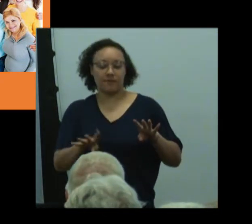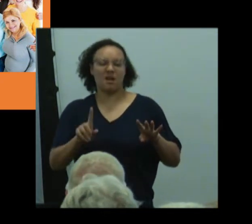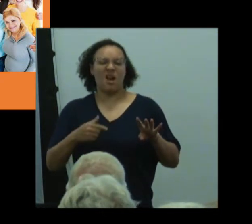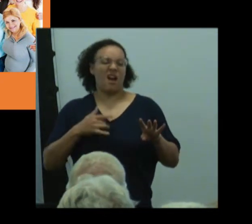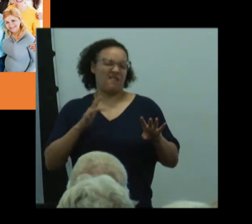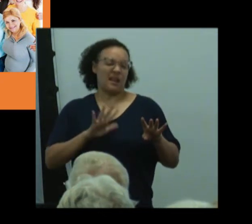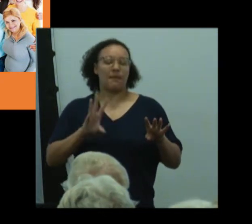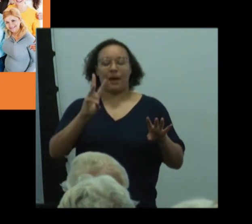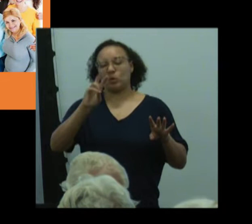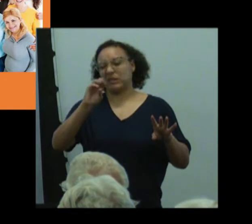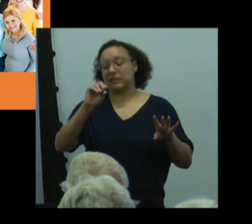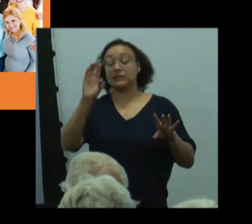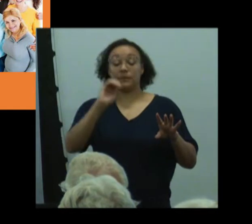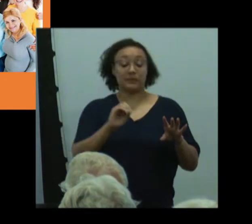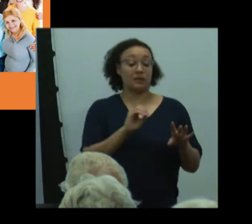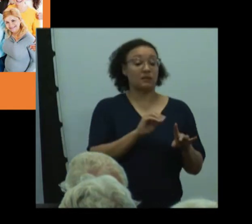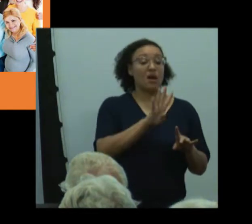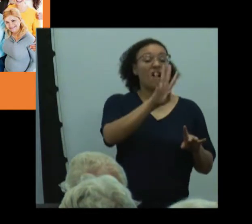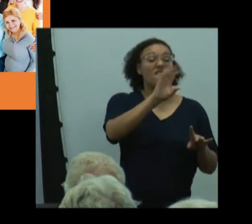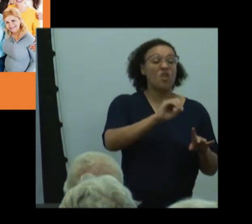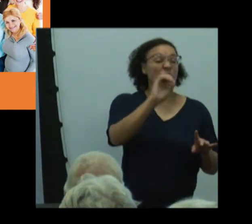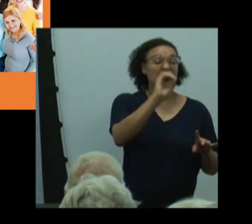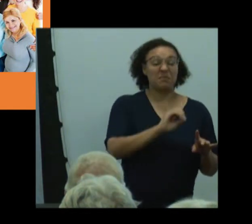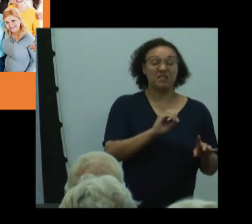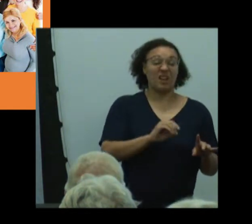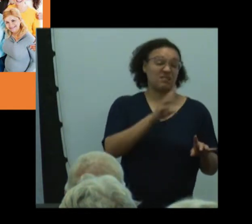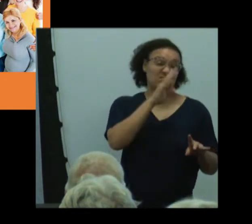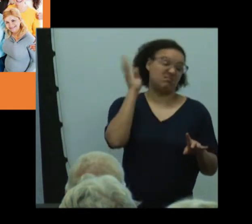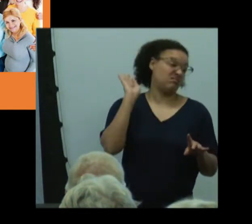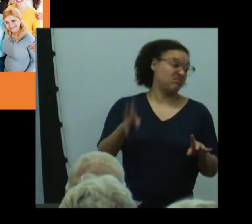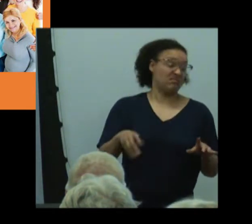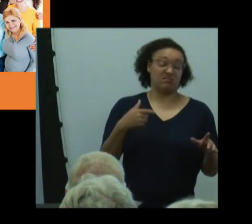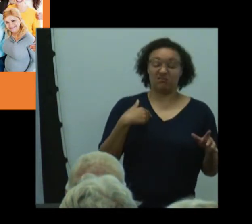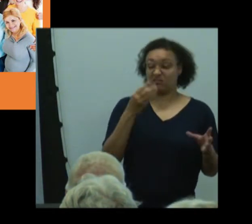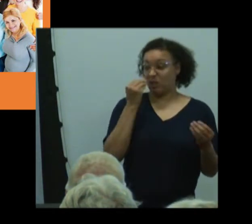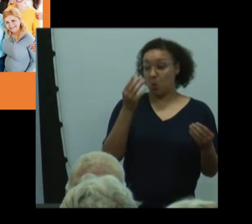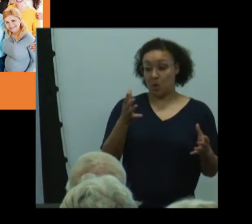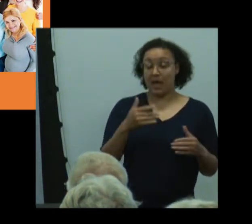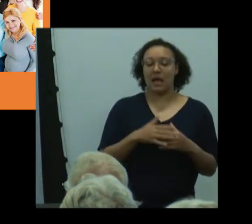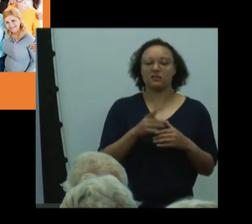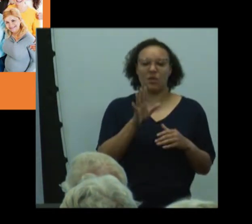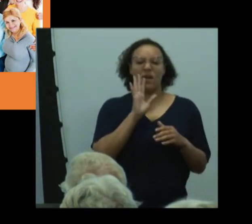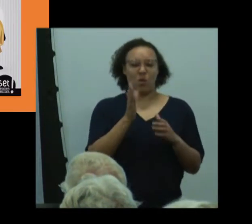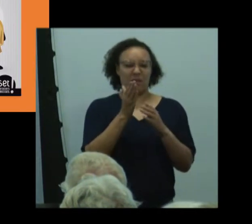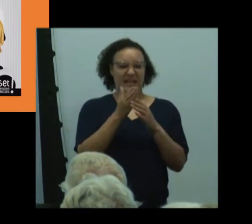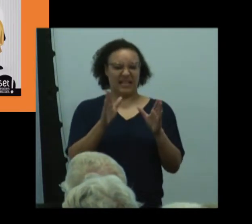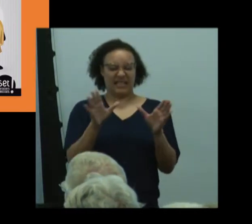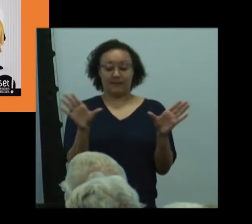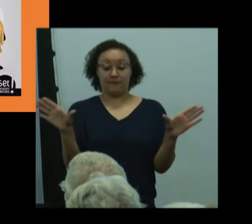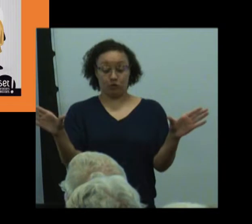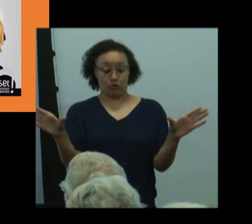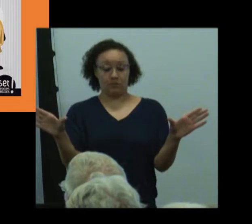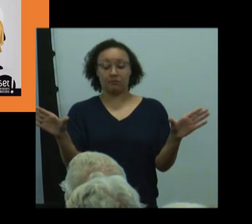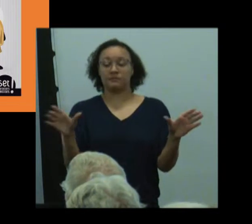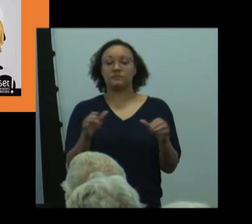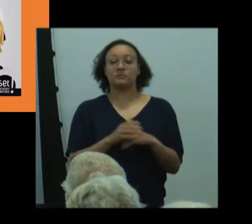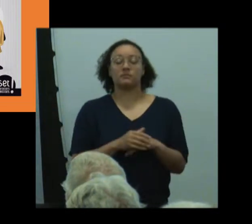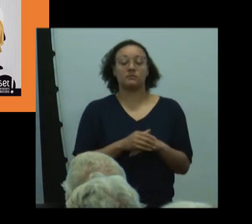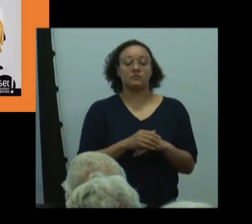say 40% don't care about farm runoff. So you have that kind of division. In the